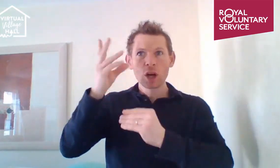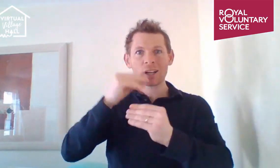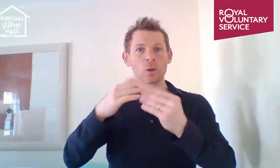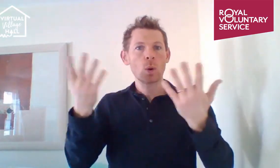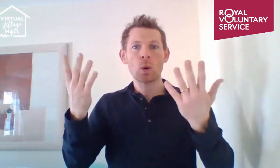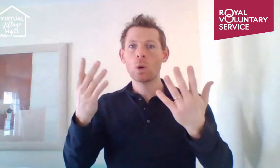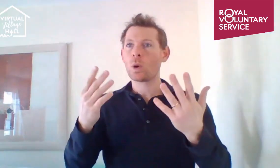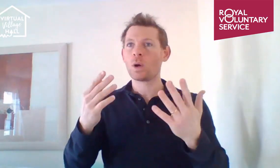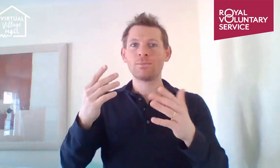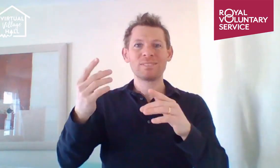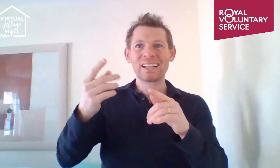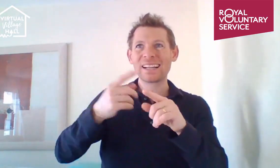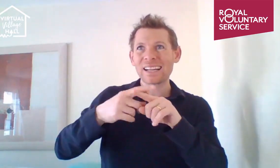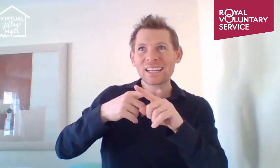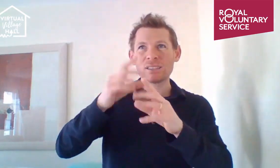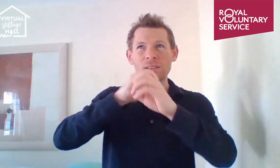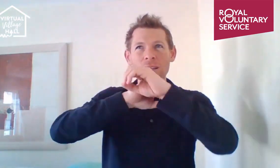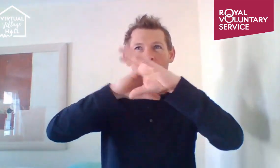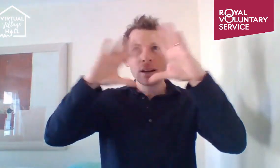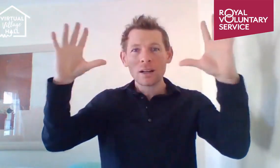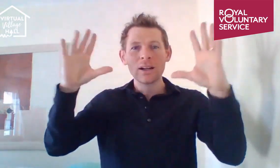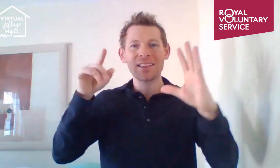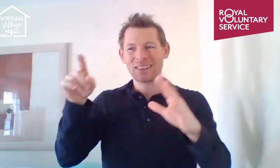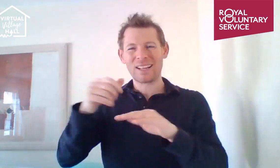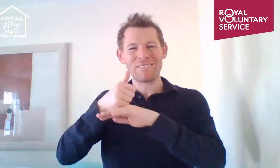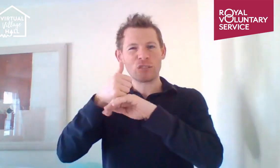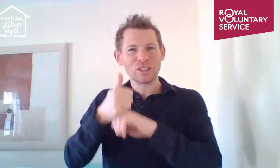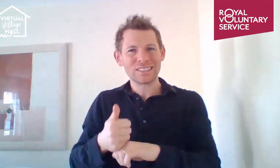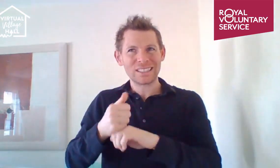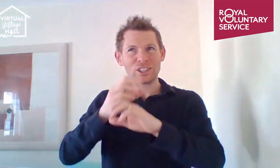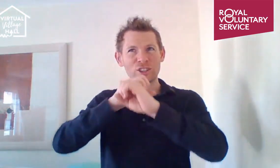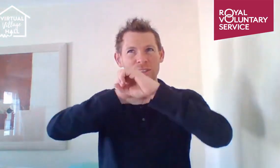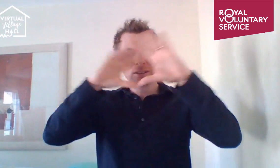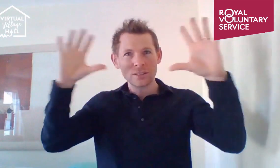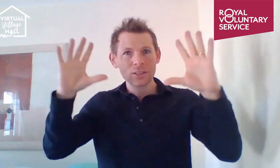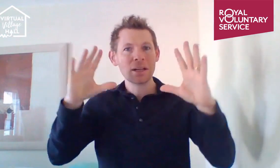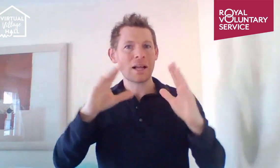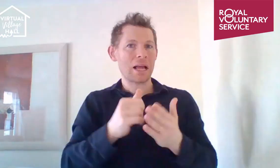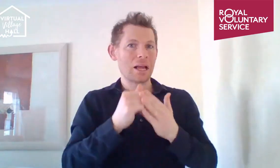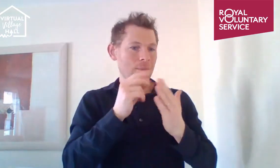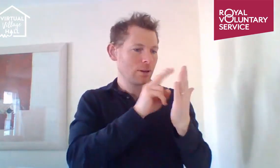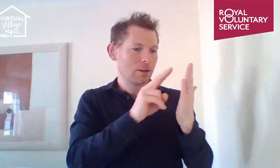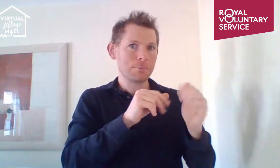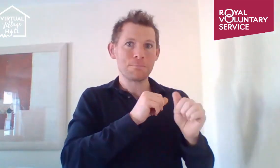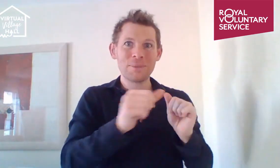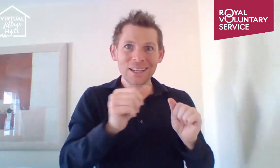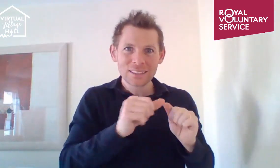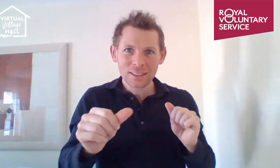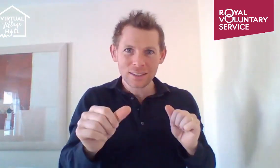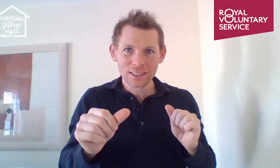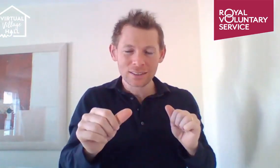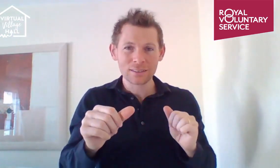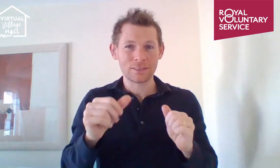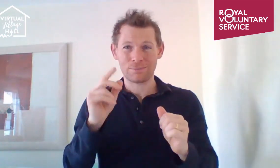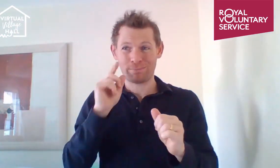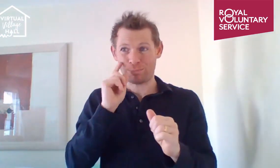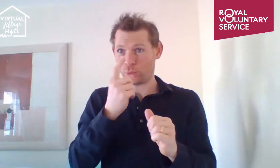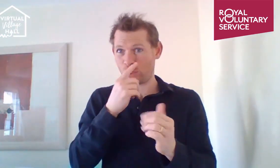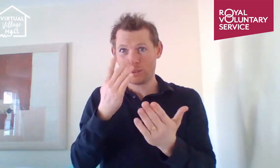of sign language helps the deaf child to understand the concepts clearer. It gives them a foundation and it helps them and it actually